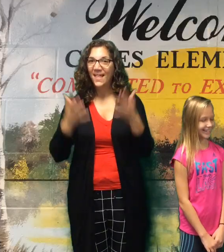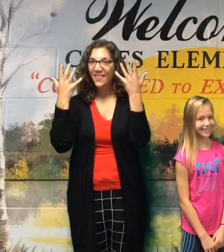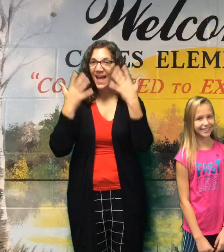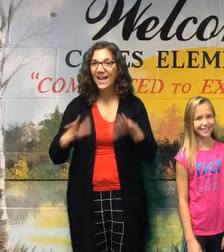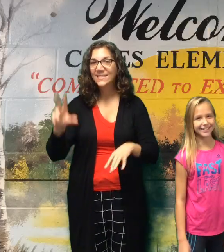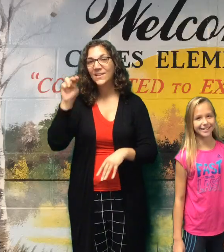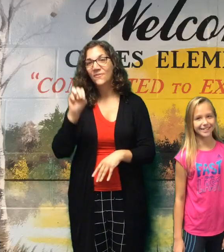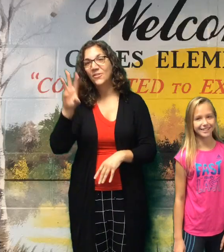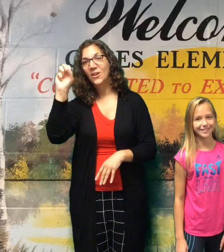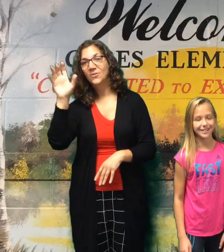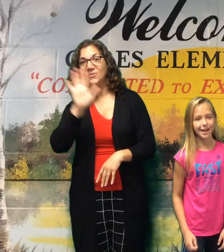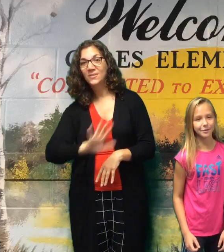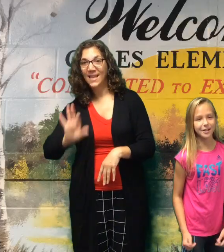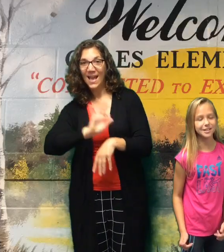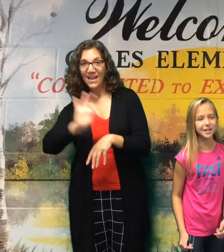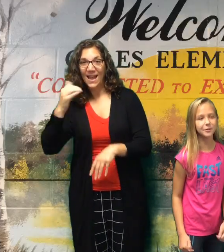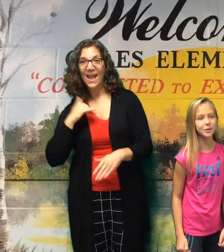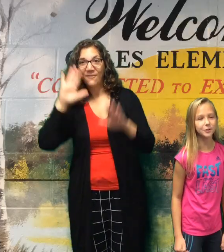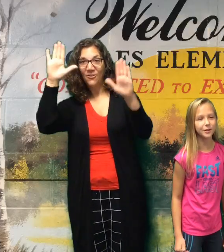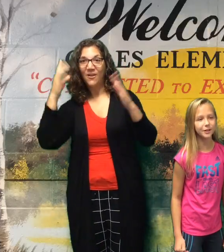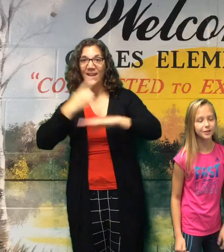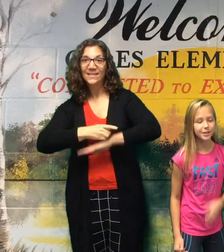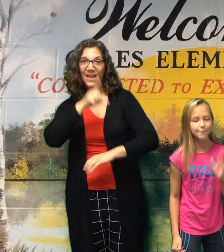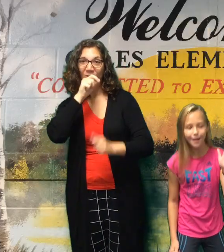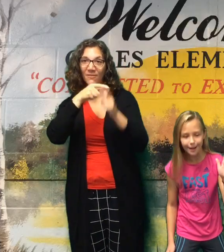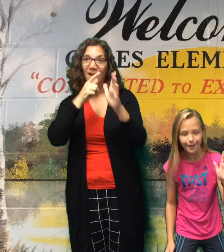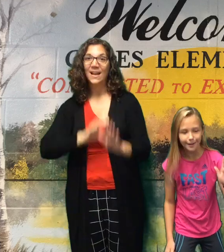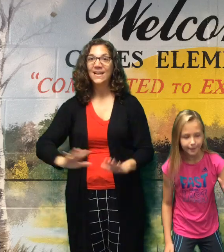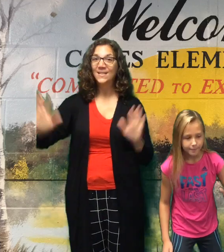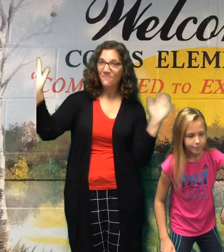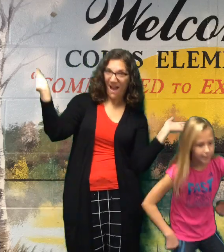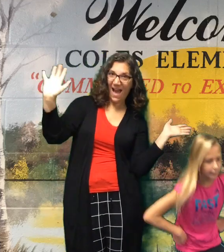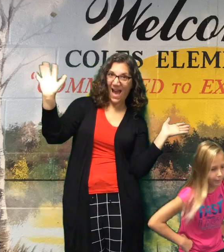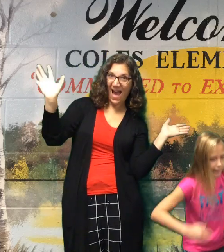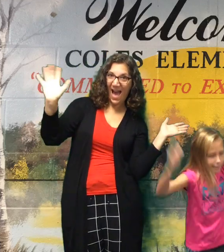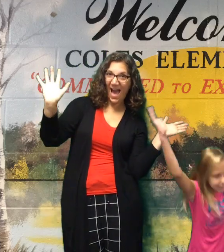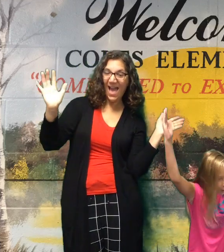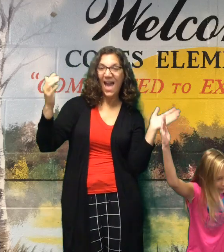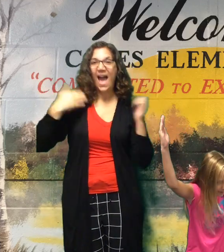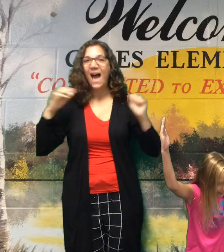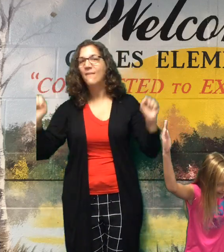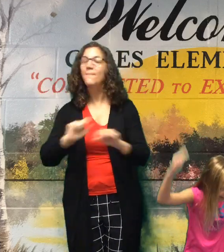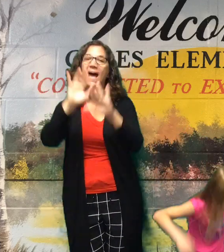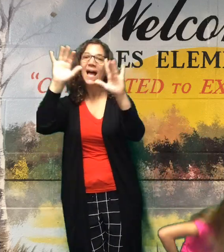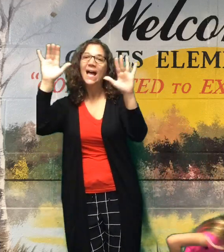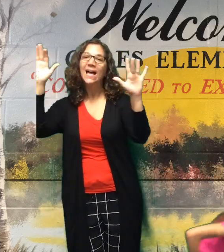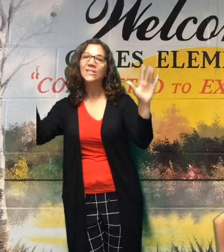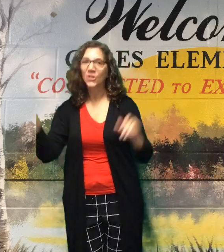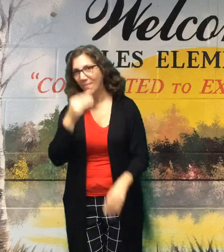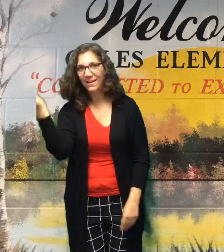That's it for the News at 9-ish. Have a great day, Roadrunners. Bye! Have a magical Monday.